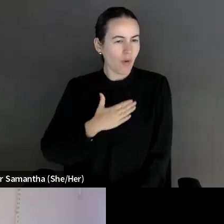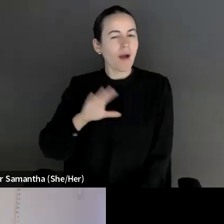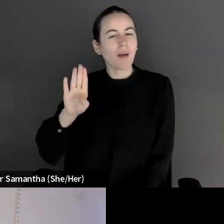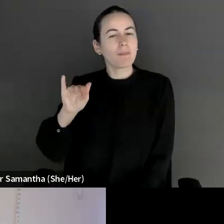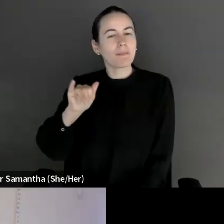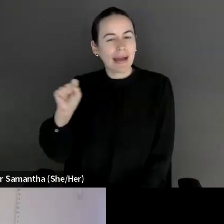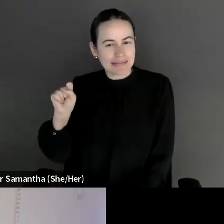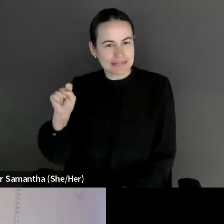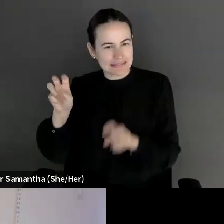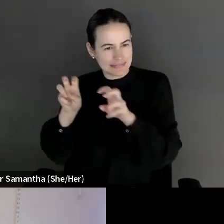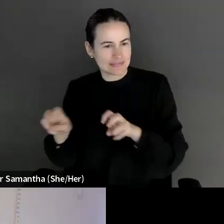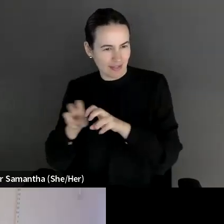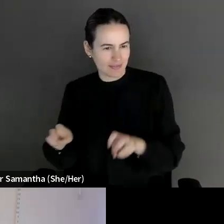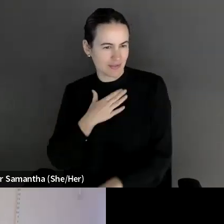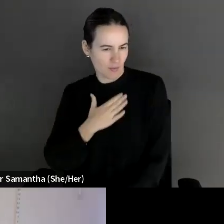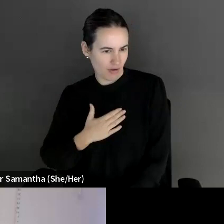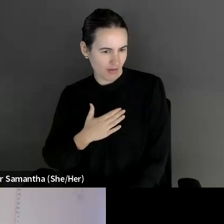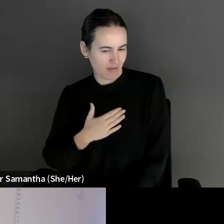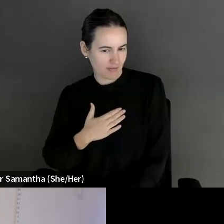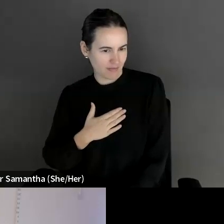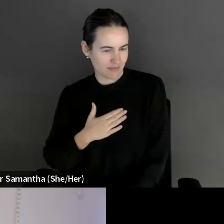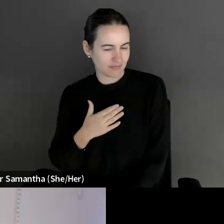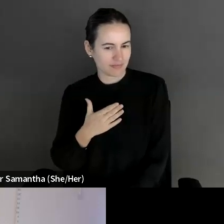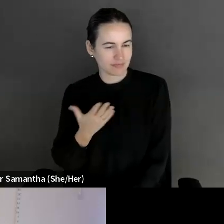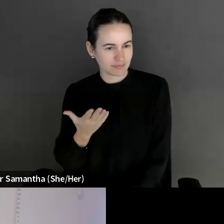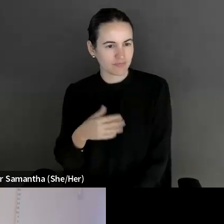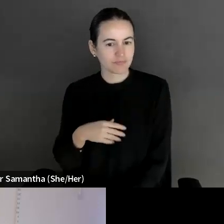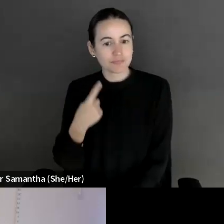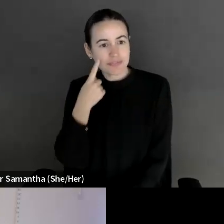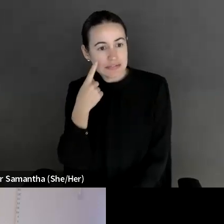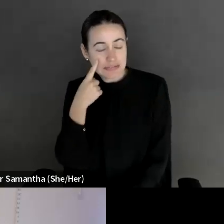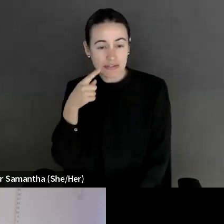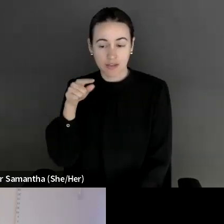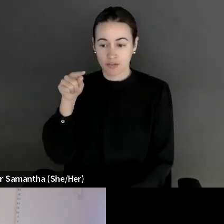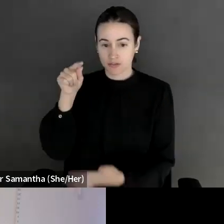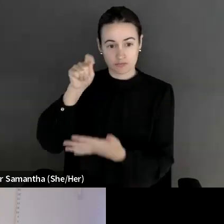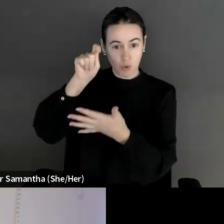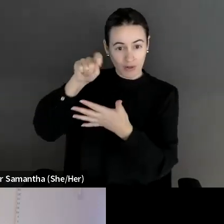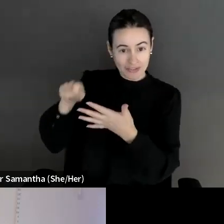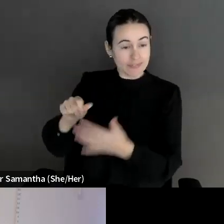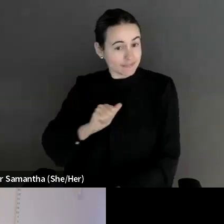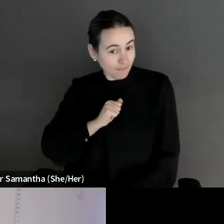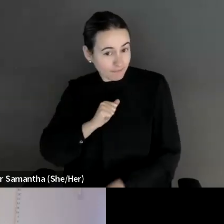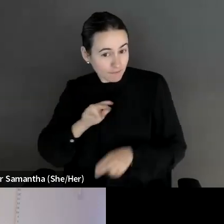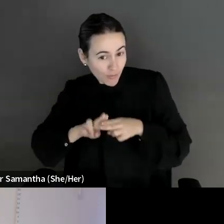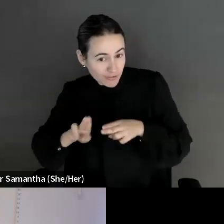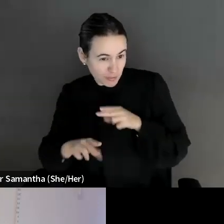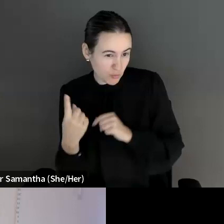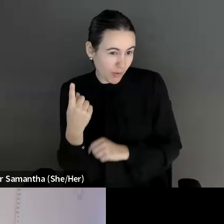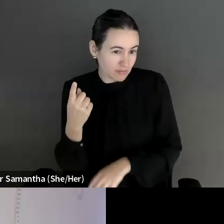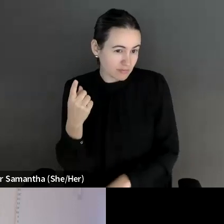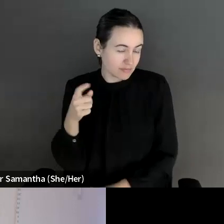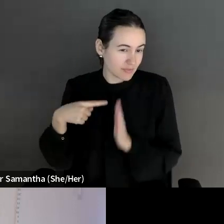analysis in Rush to see whether certain criteria, such as self-corrections,